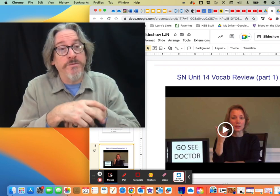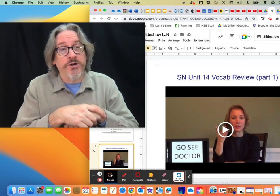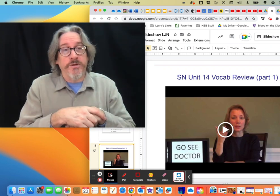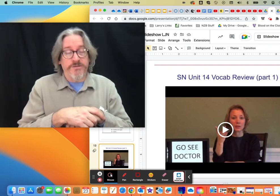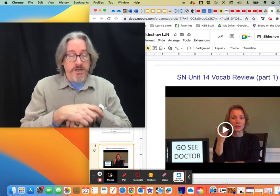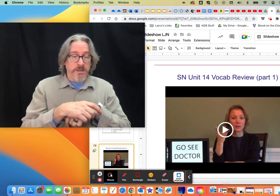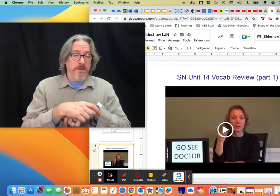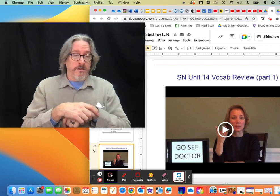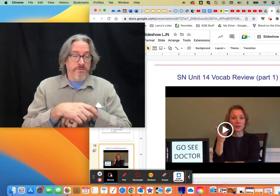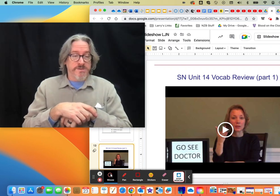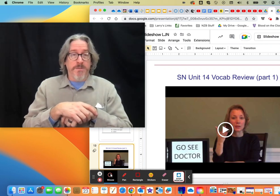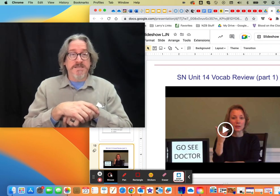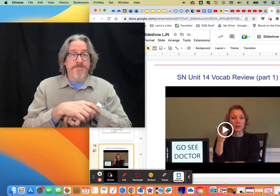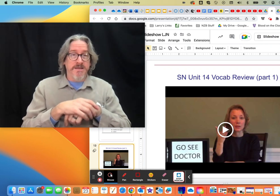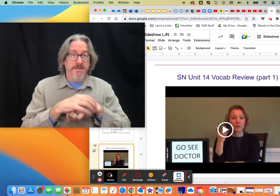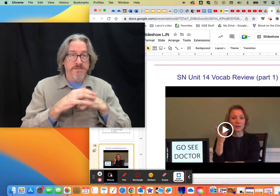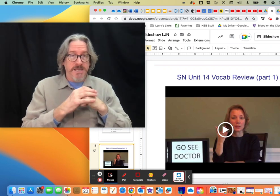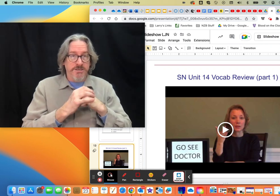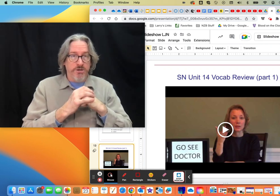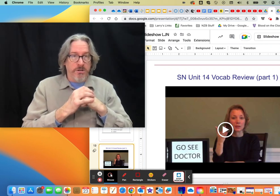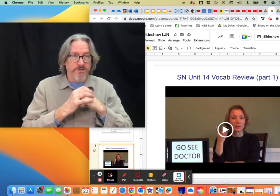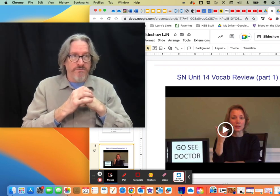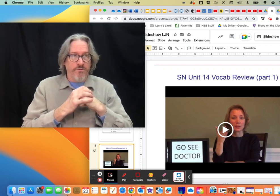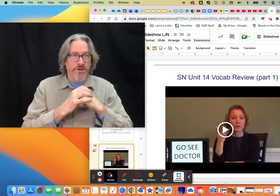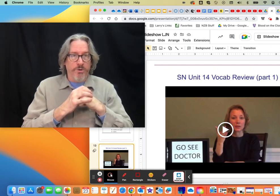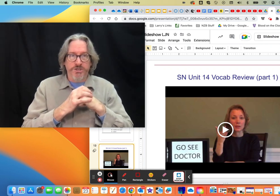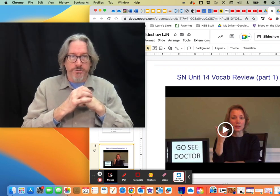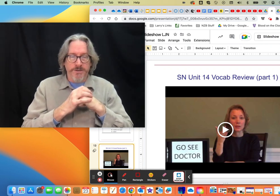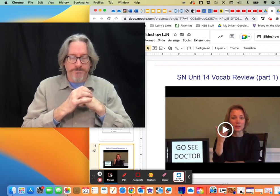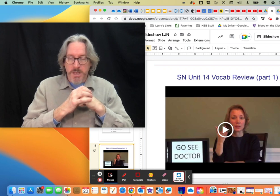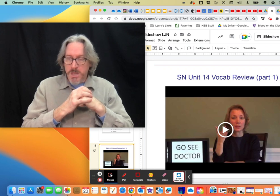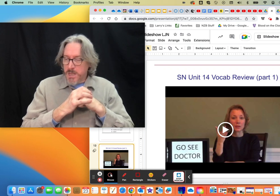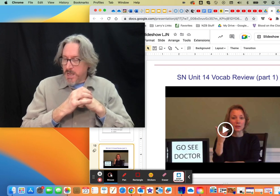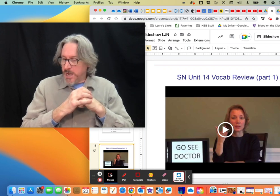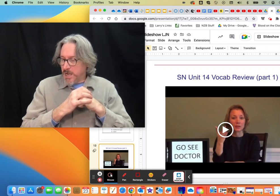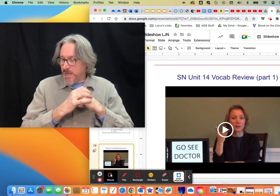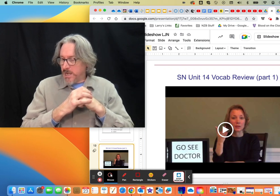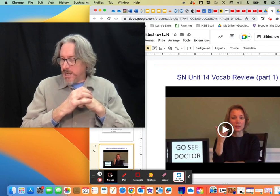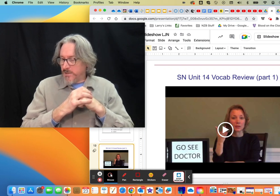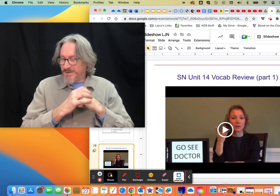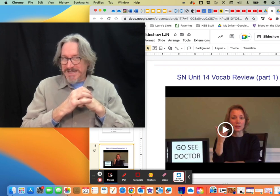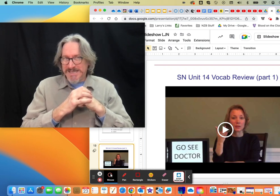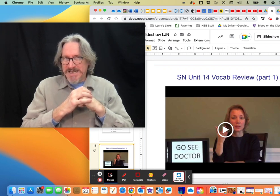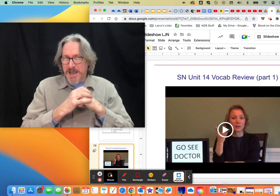if you're familiar with, there's a Monty Python sketch called The Four Yorkshiremen.